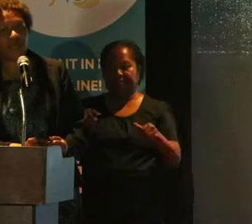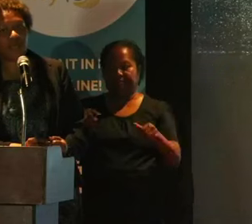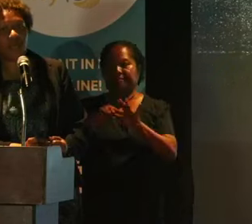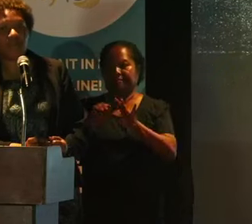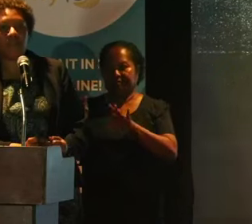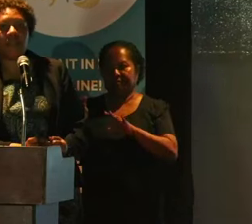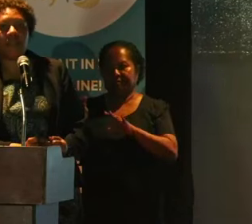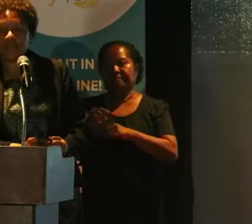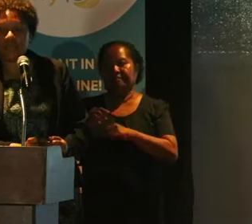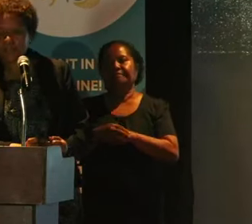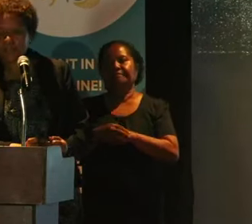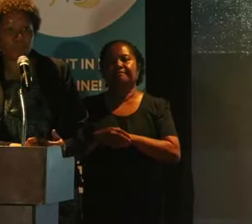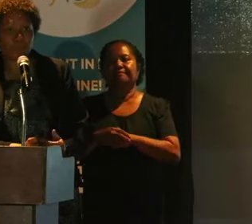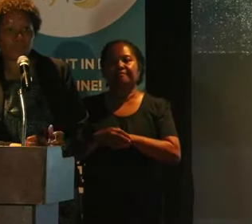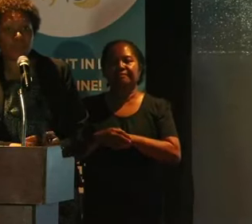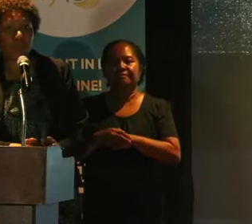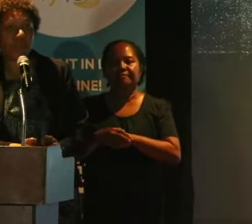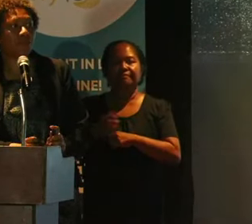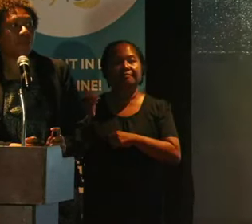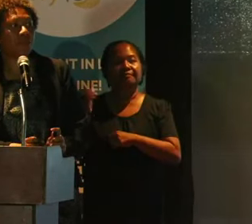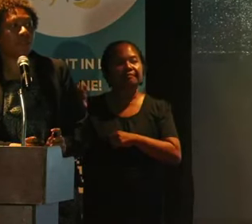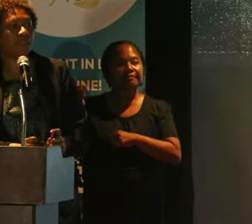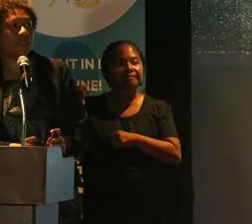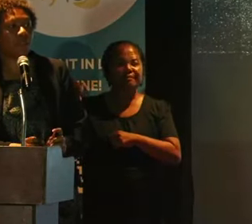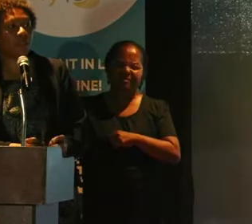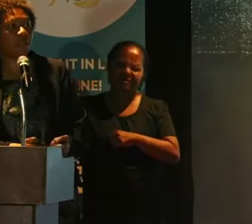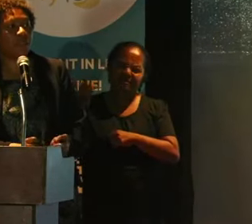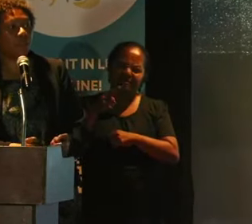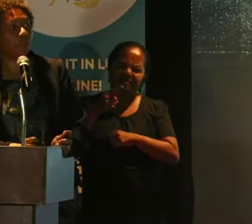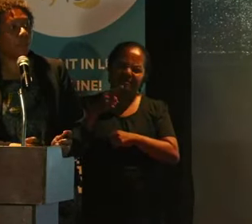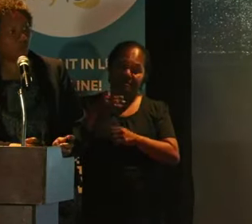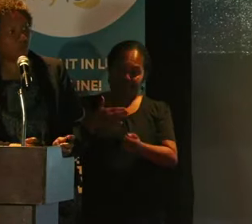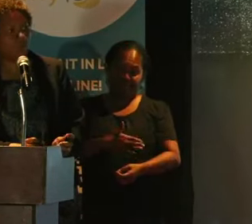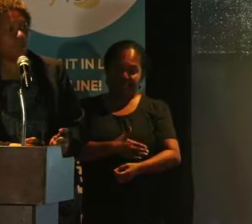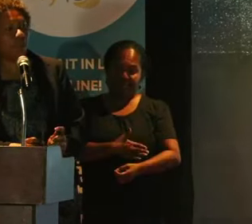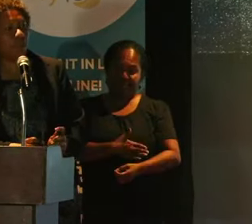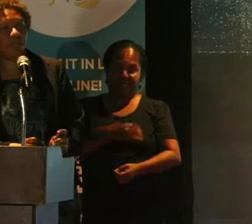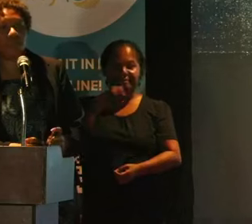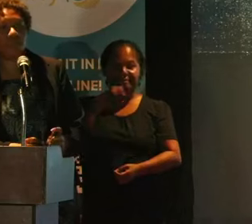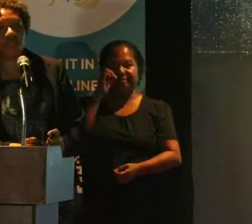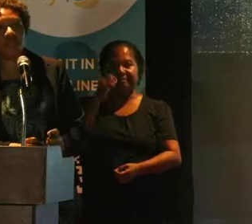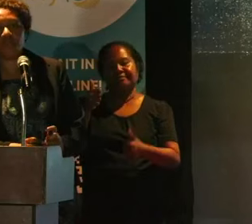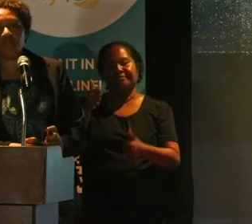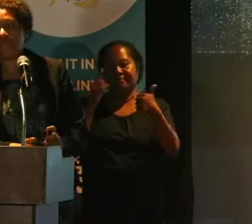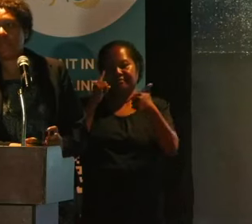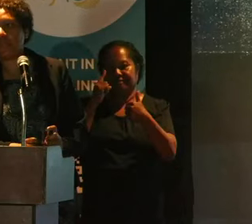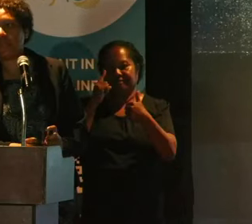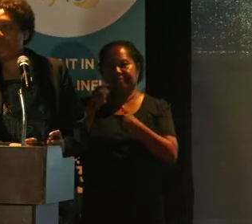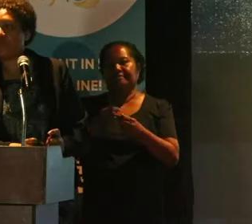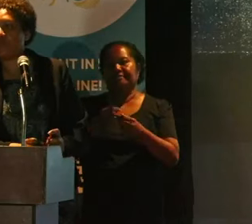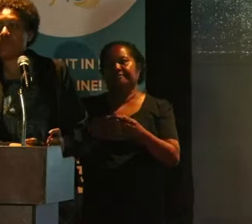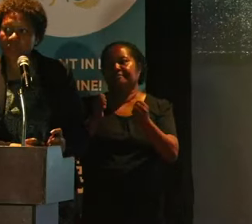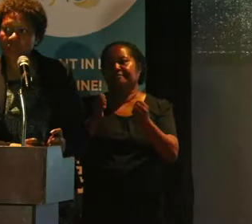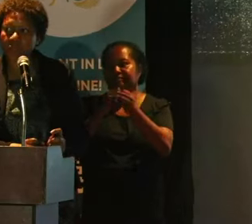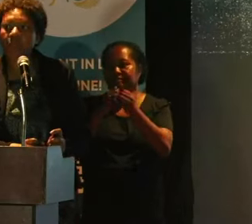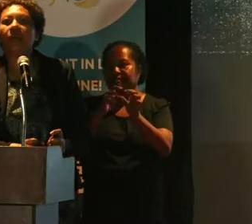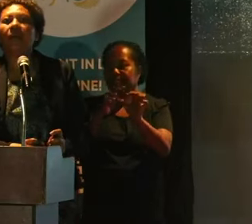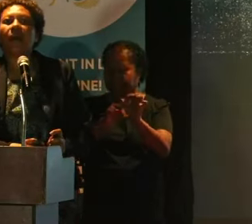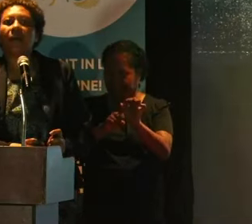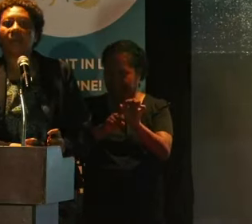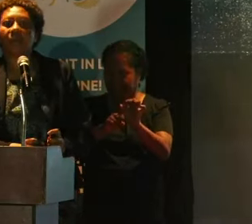liquor licensing officer outside. Some of you came around during the morning tea break. It was good to see you. Had a lot of questions. You picked up application forms. Thank